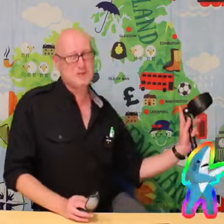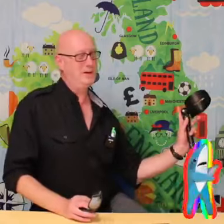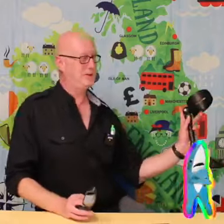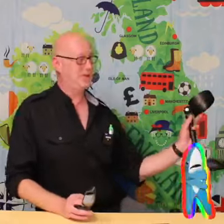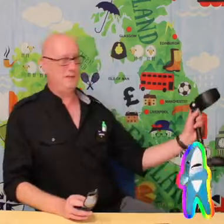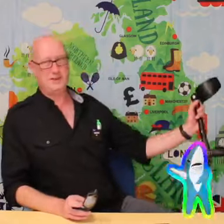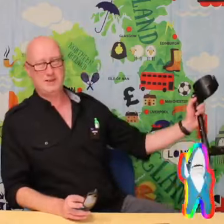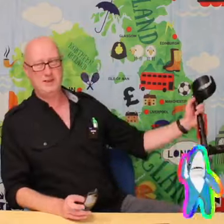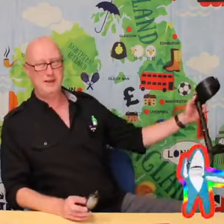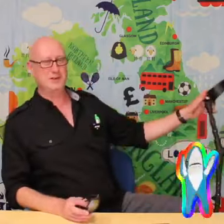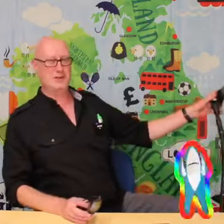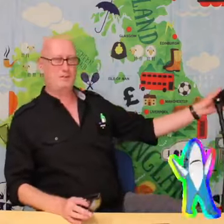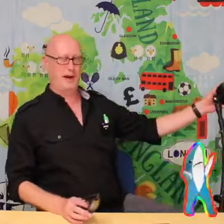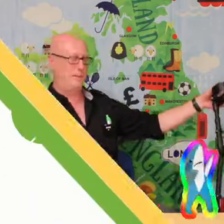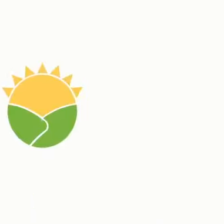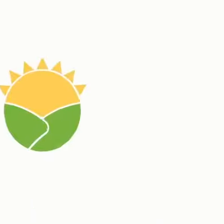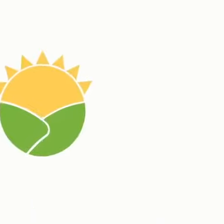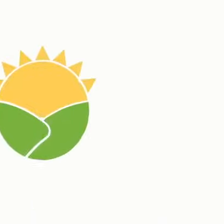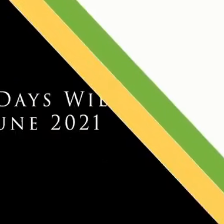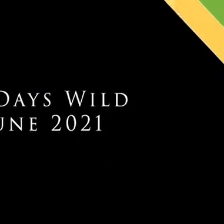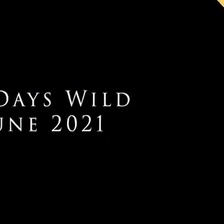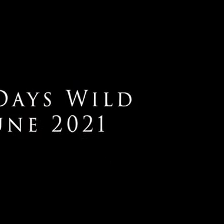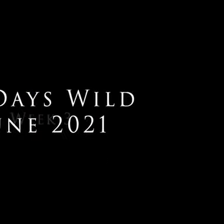absolutely seamless. Yep. So as long as I don't break my neck with my crutch.